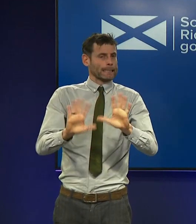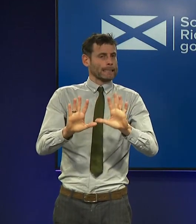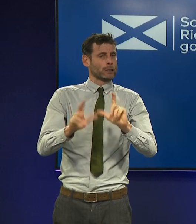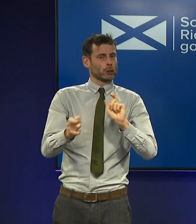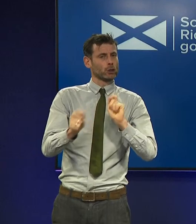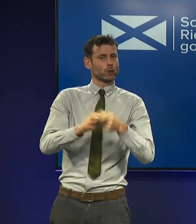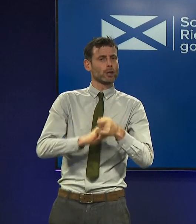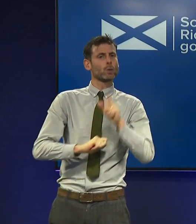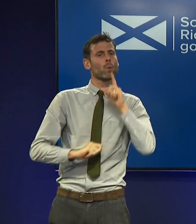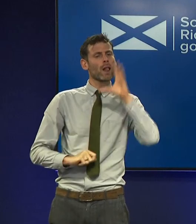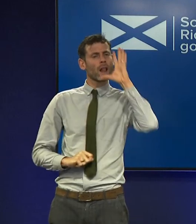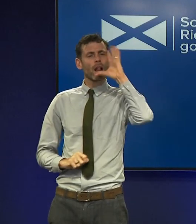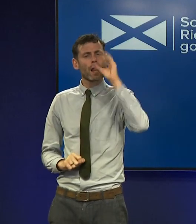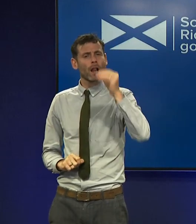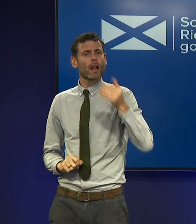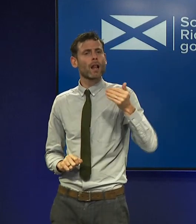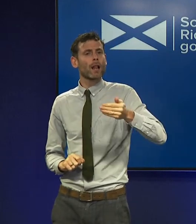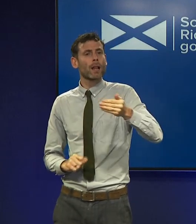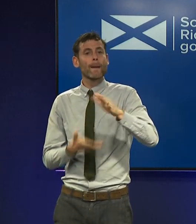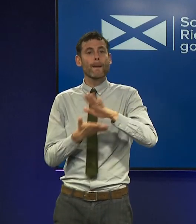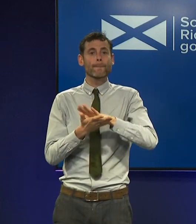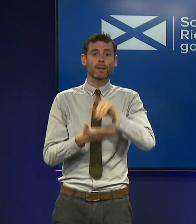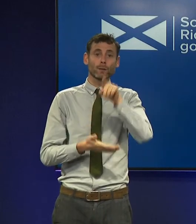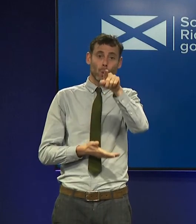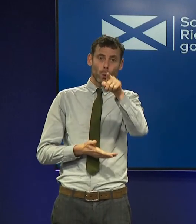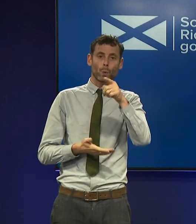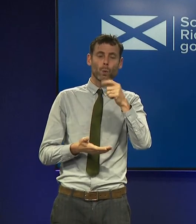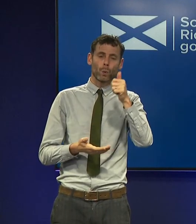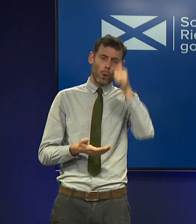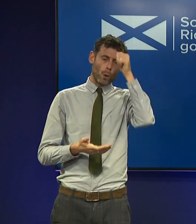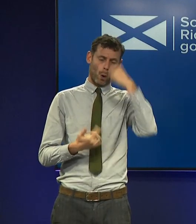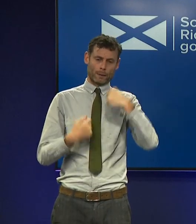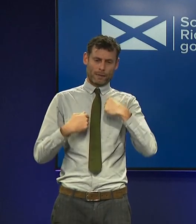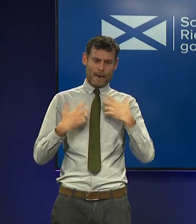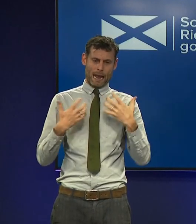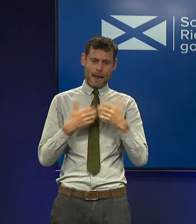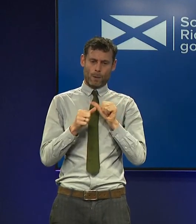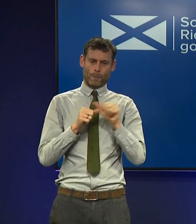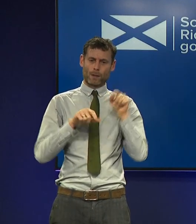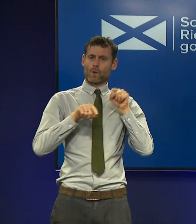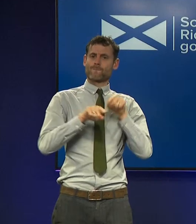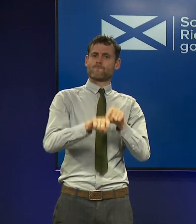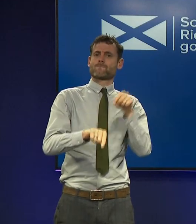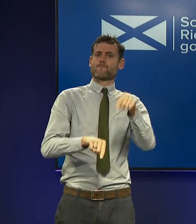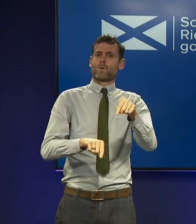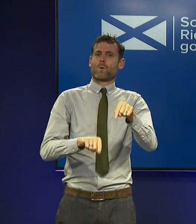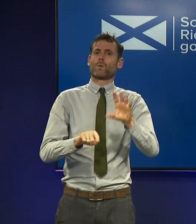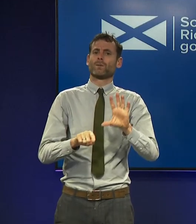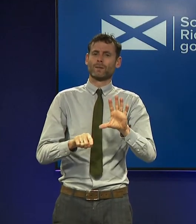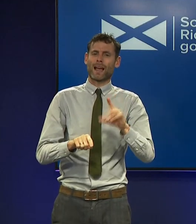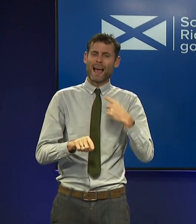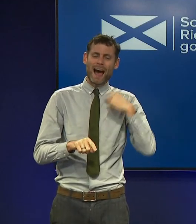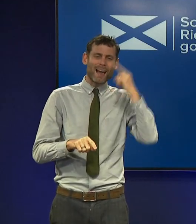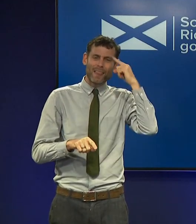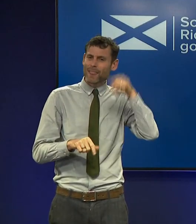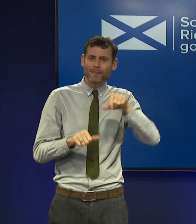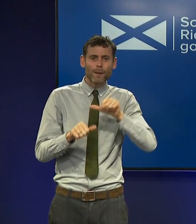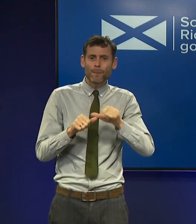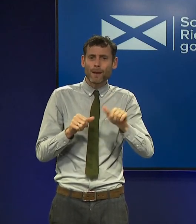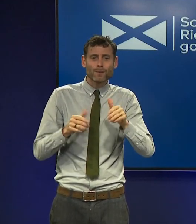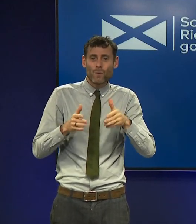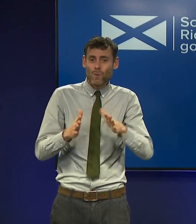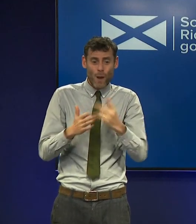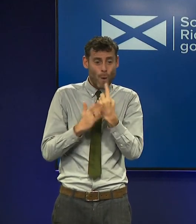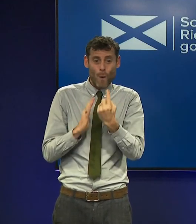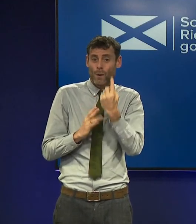so that the decisions people are making can be made in the most informed way possible. And I think that's the only way really